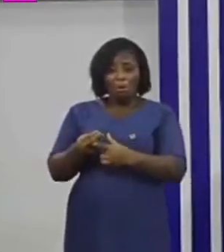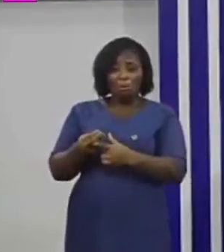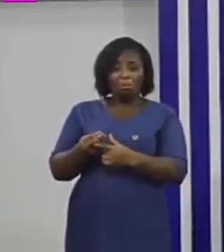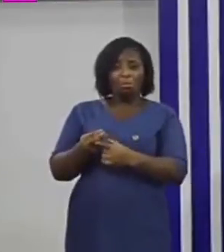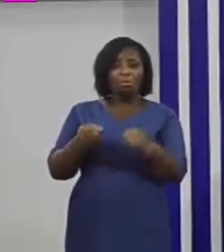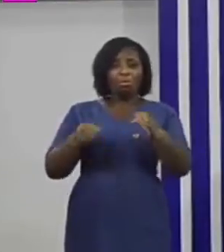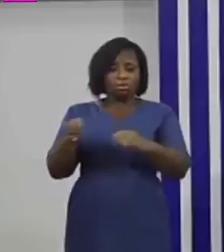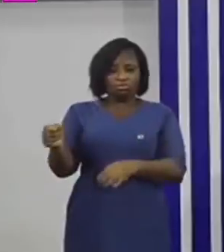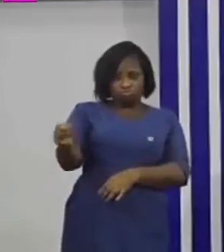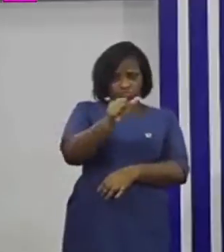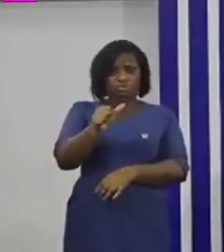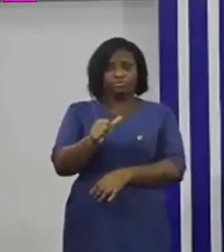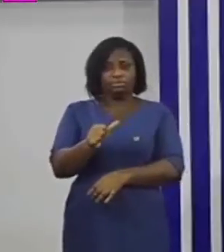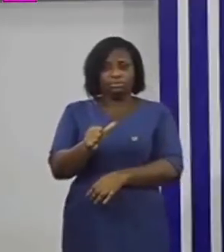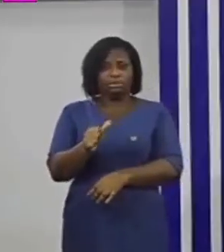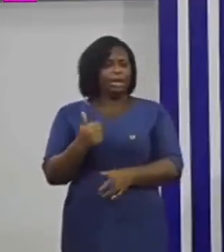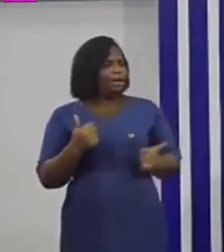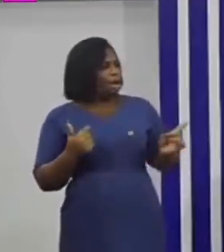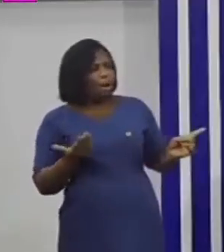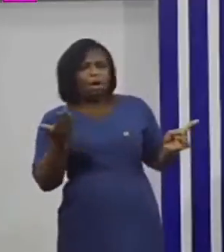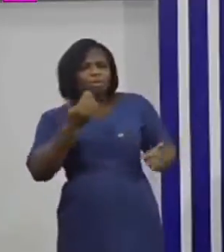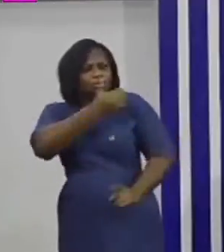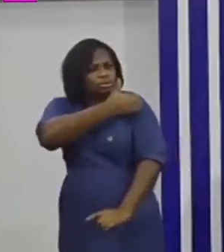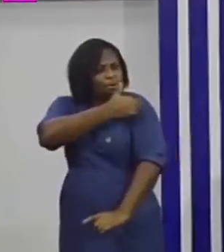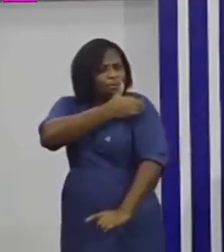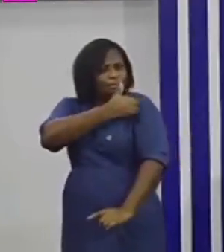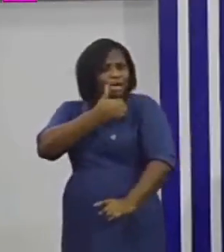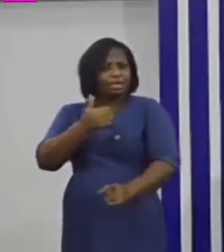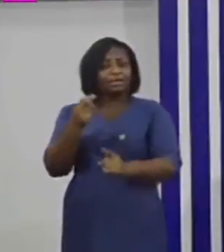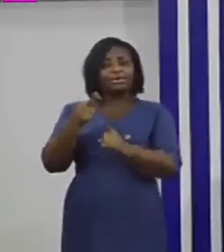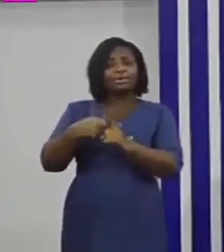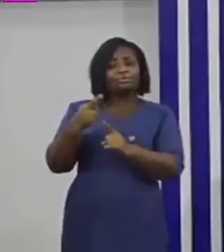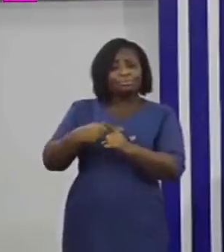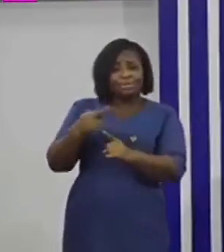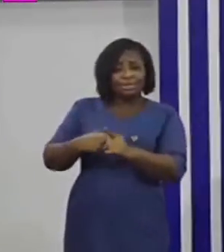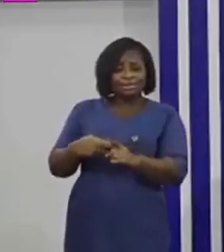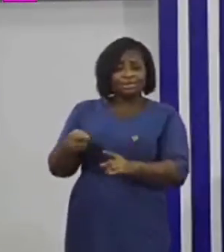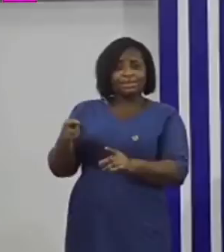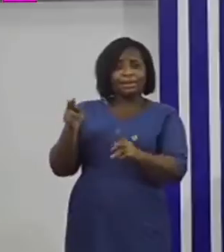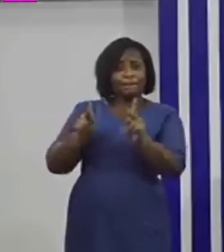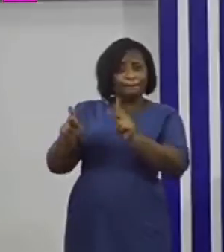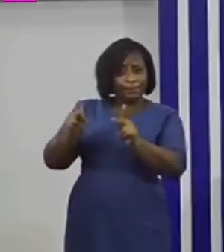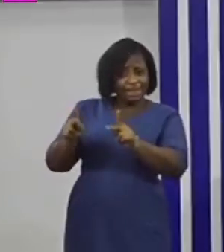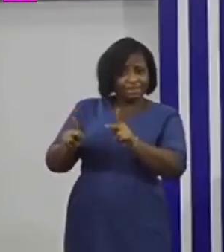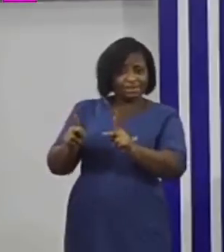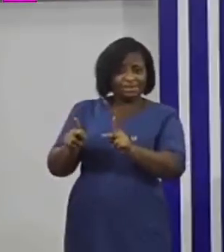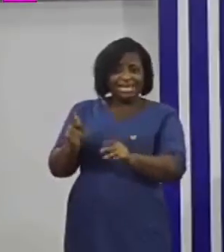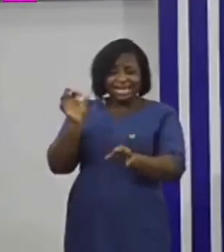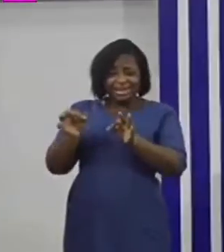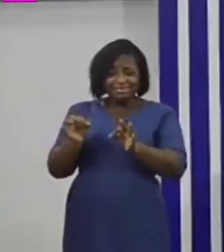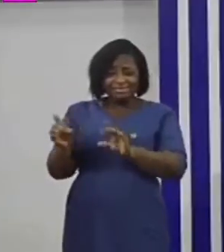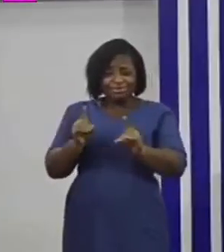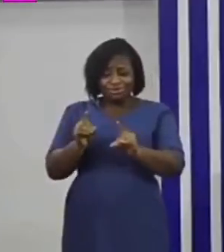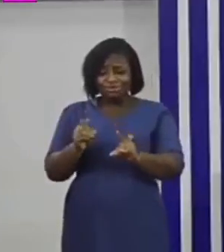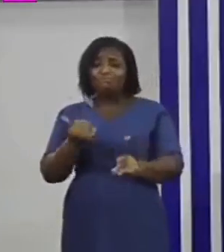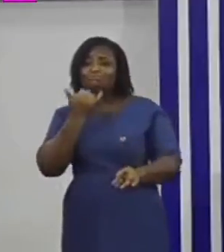jurisdiction. May I also remind you that the landlord may face criminal prosecution if he does any of the